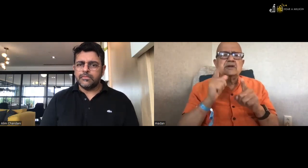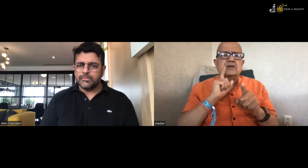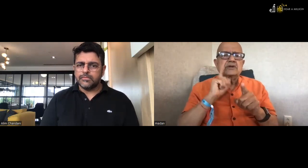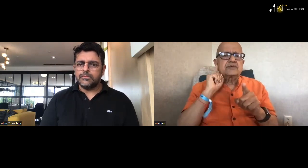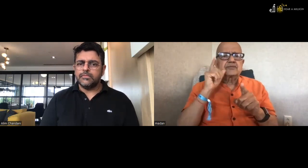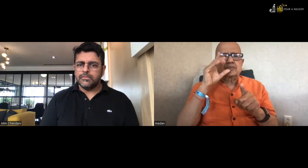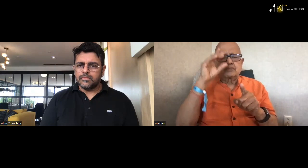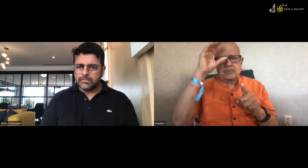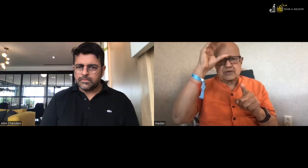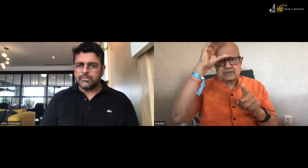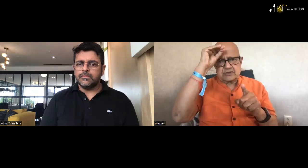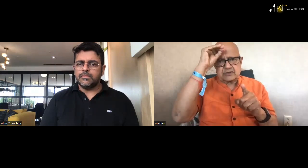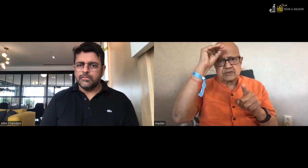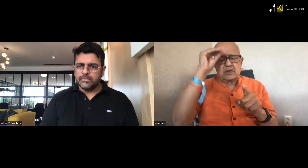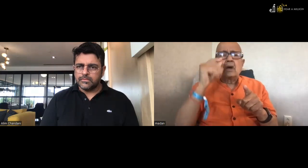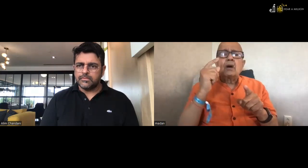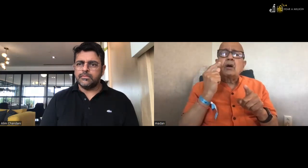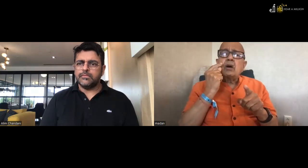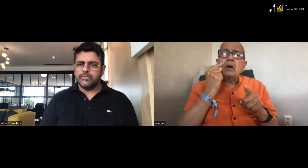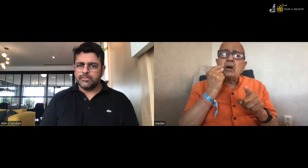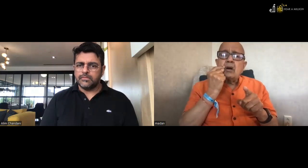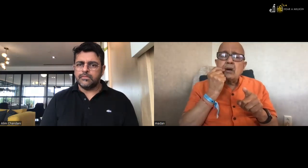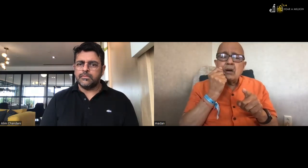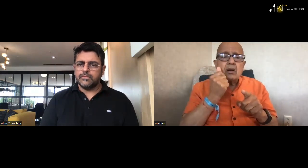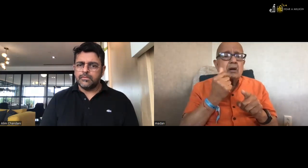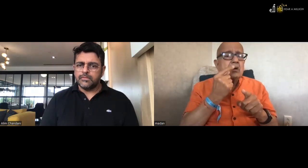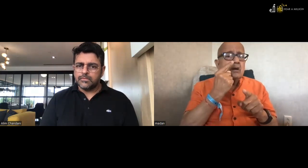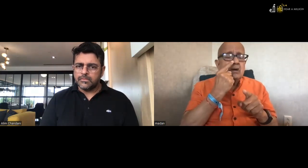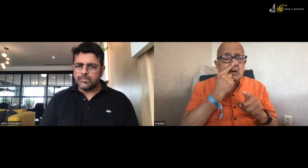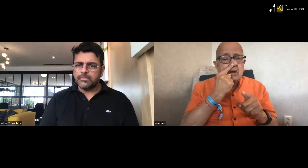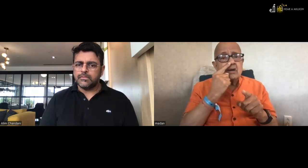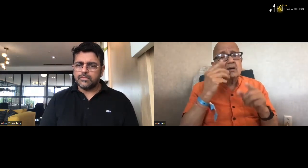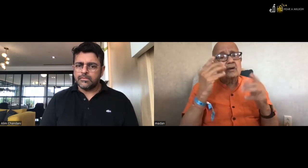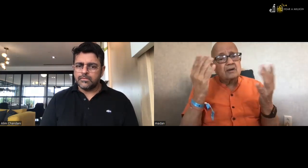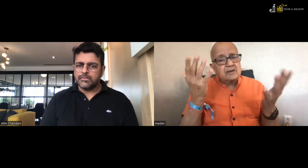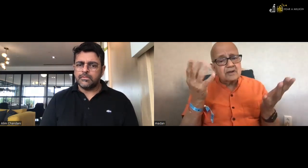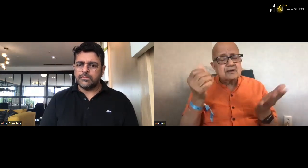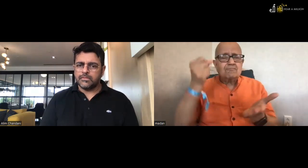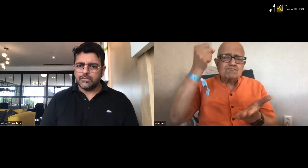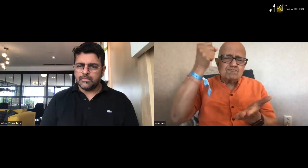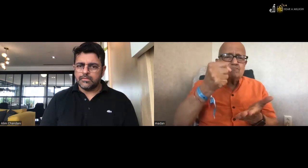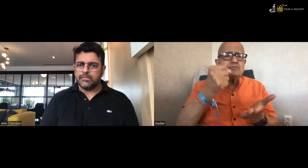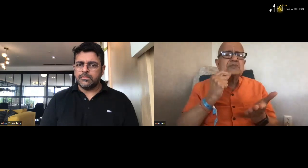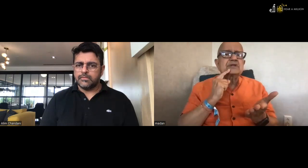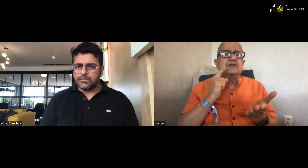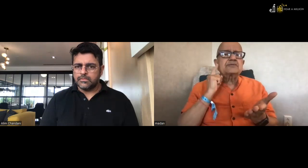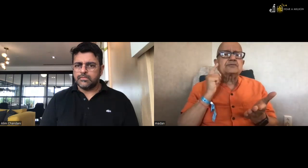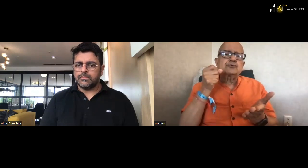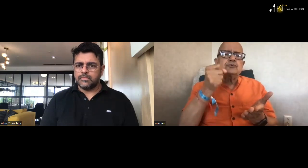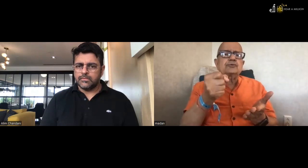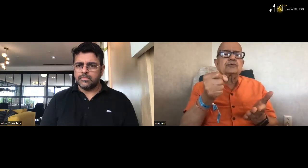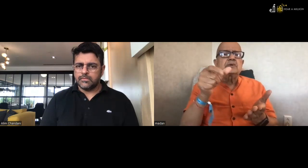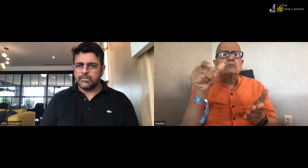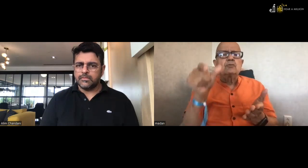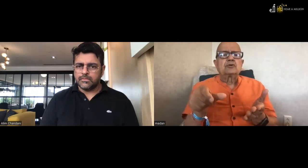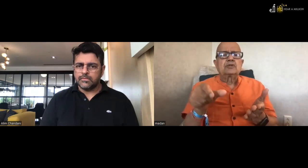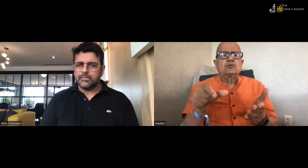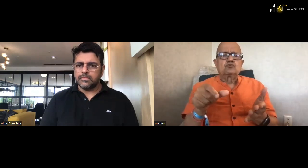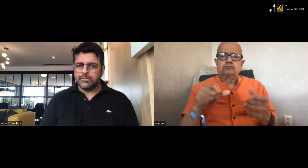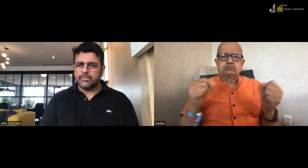were like that they are not getting anything. So it's like the